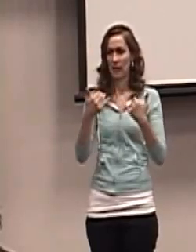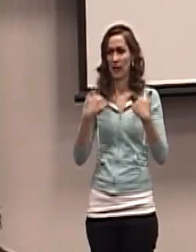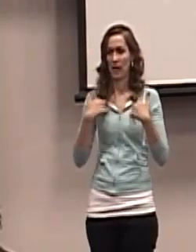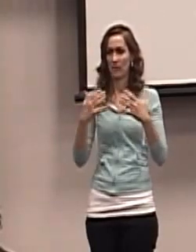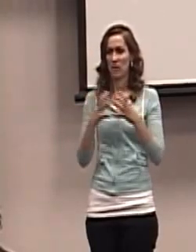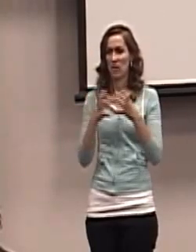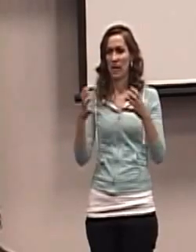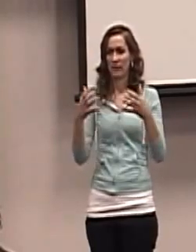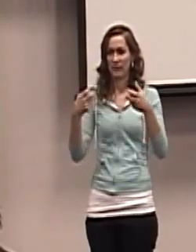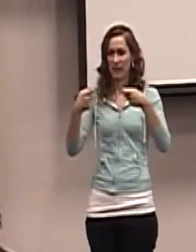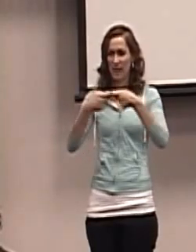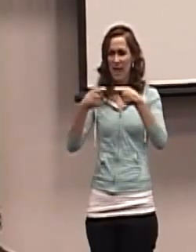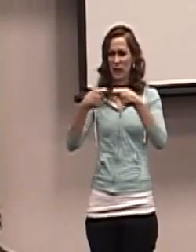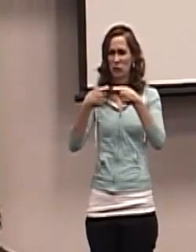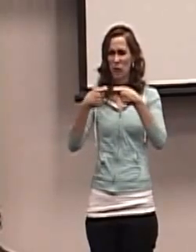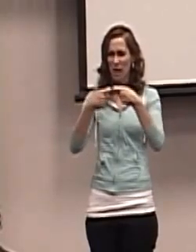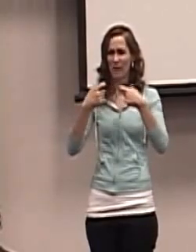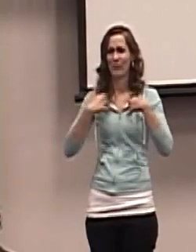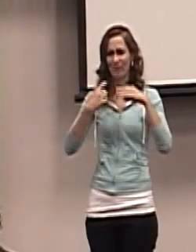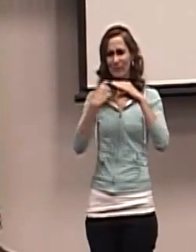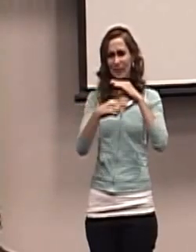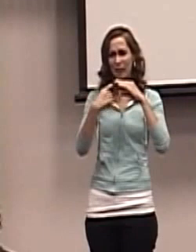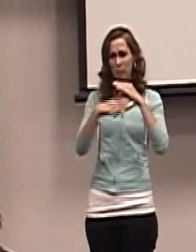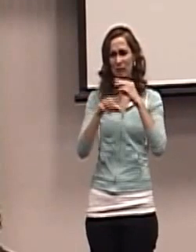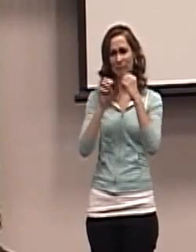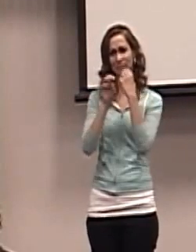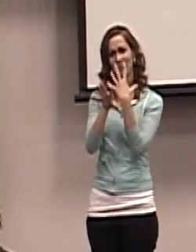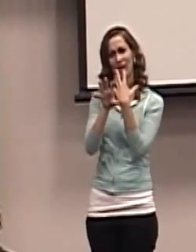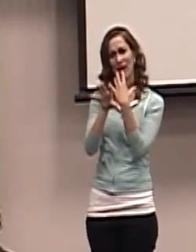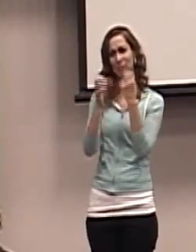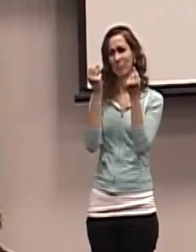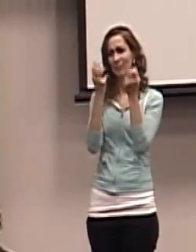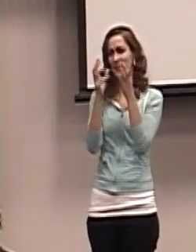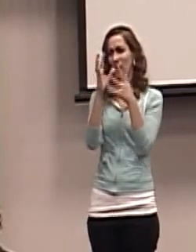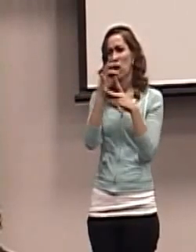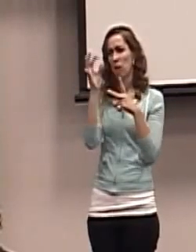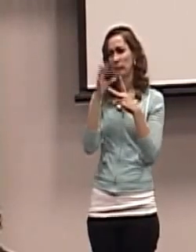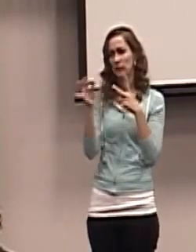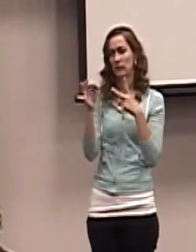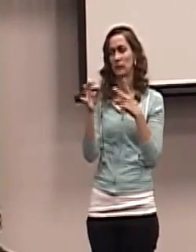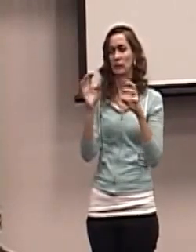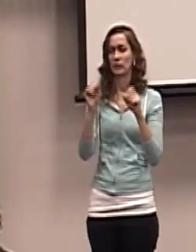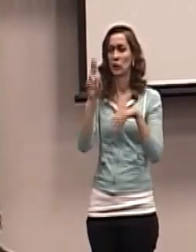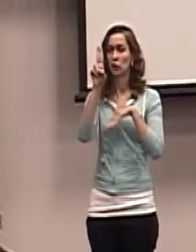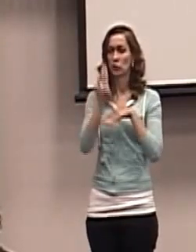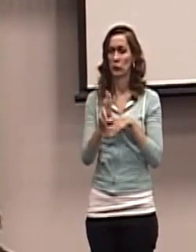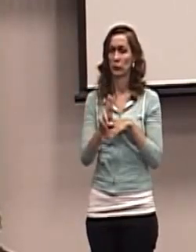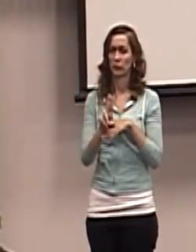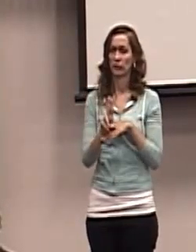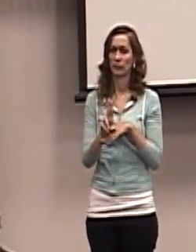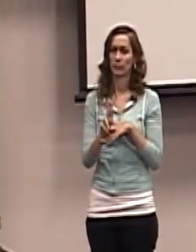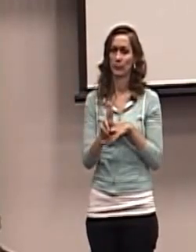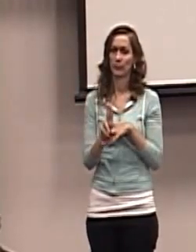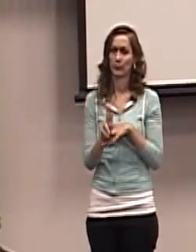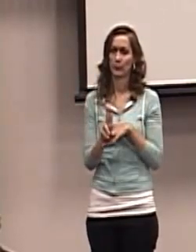got email, Skype, you've got all kinds of options that can be used